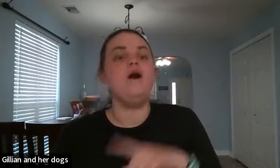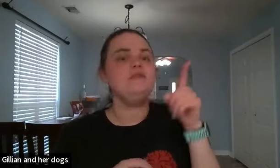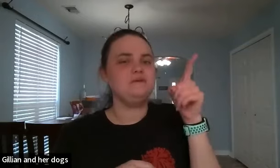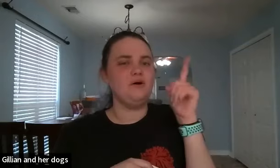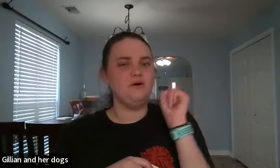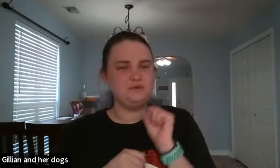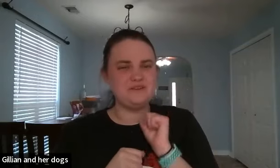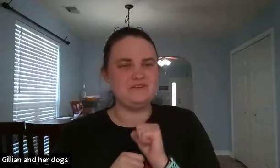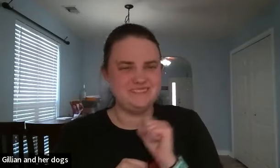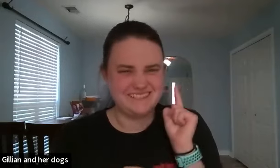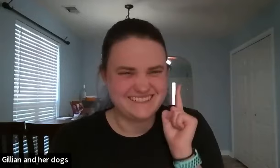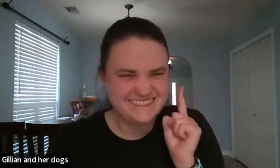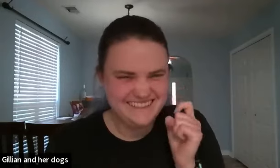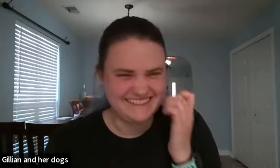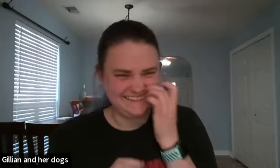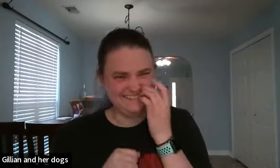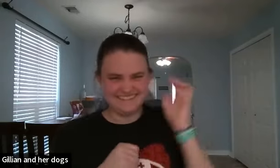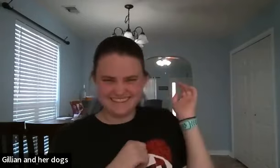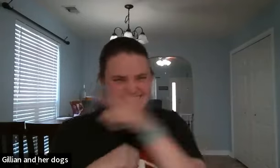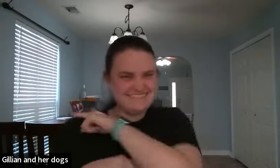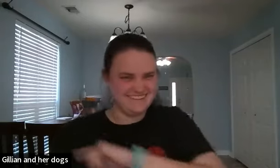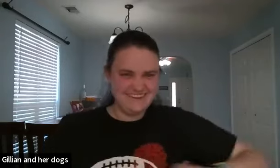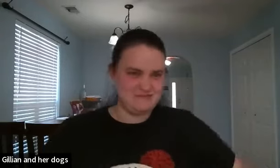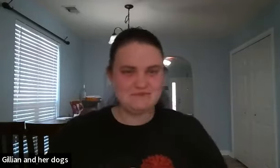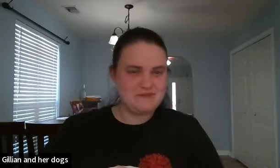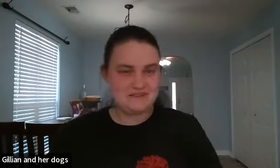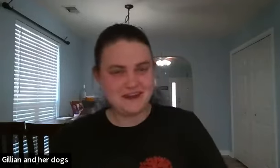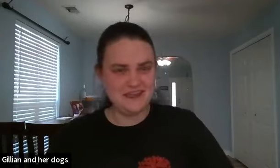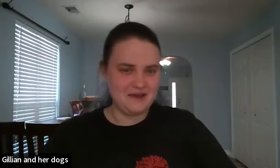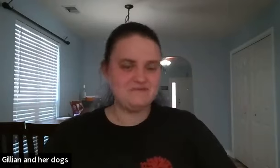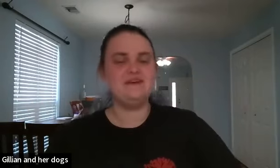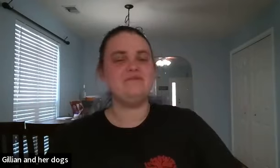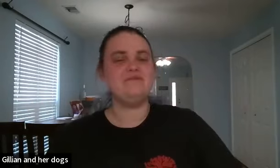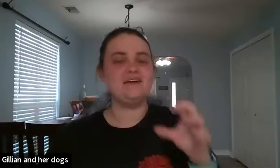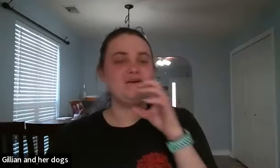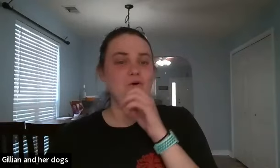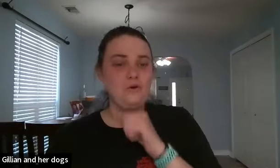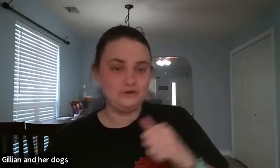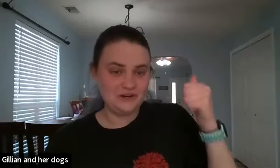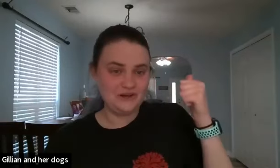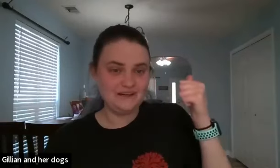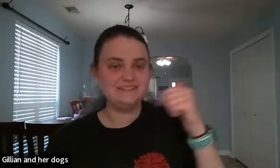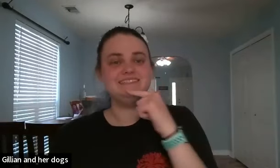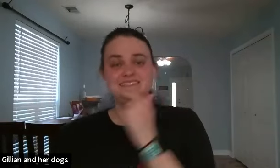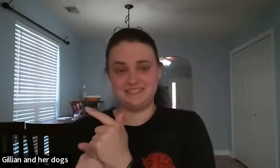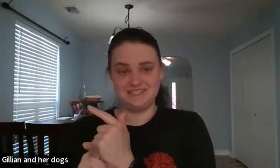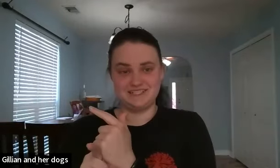Oh, there we go. Older brother, older sister. Good. Look at you go. Remembering better than I am. We had our older sister